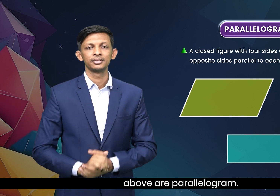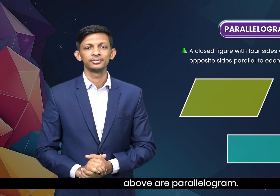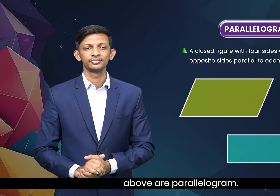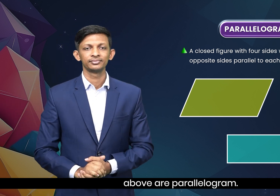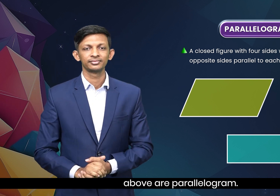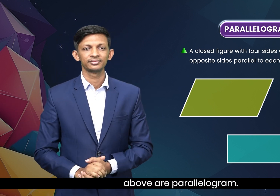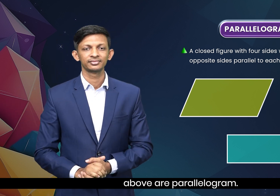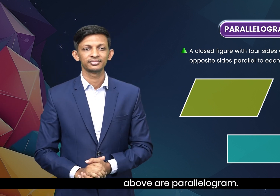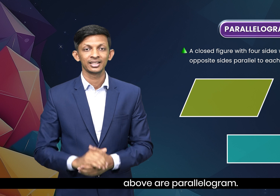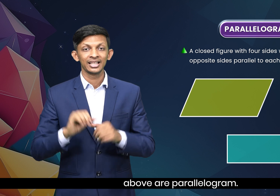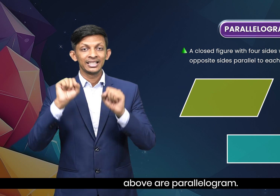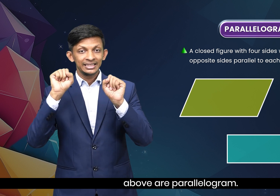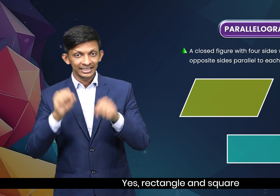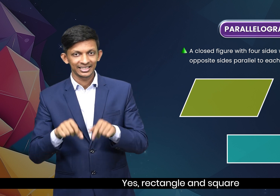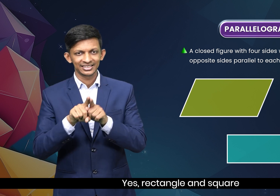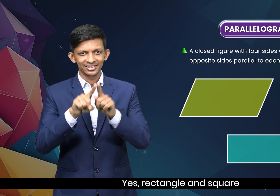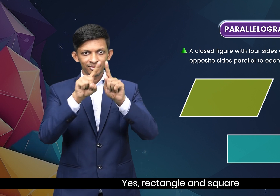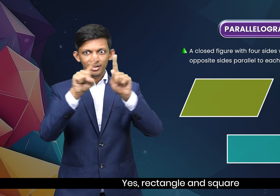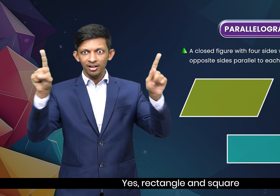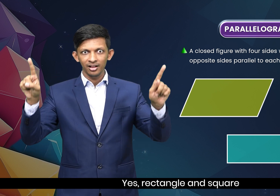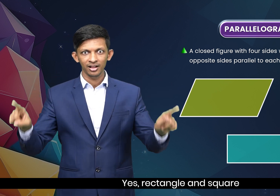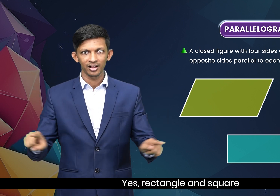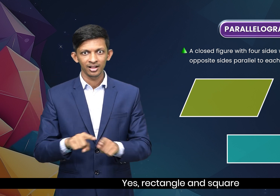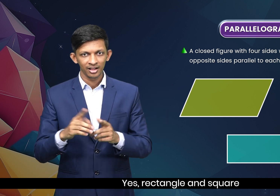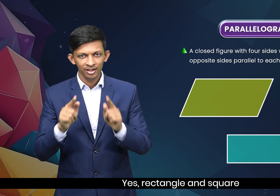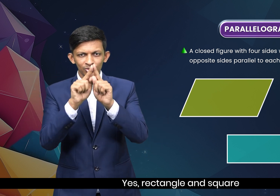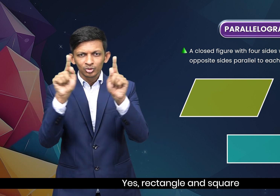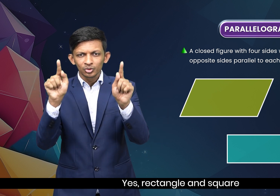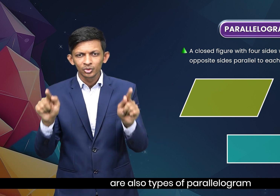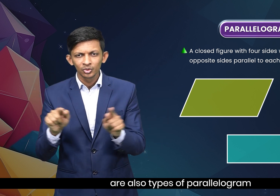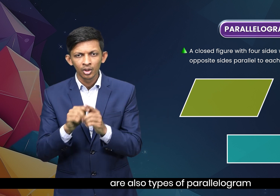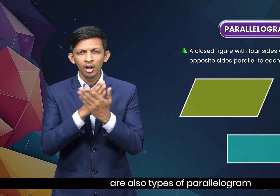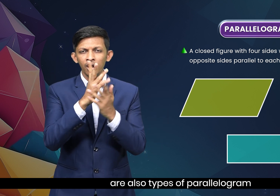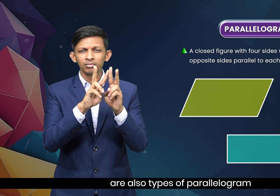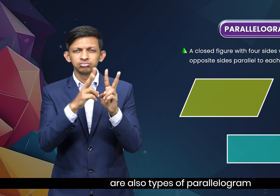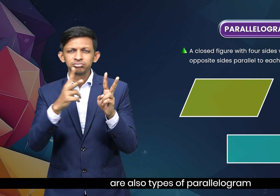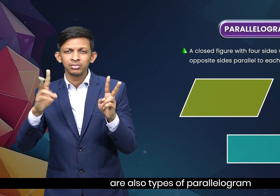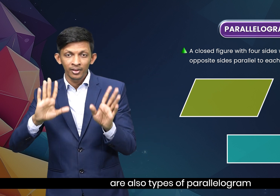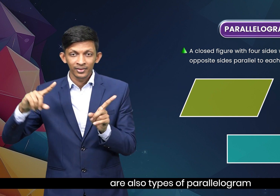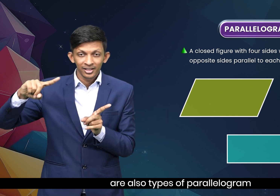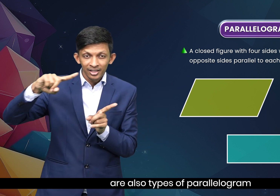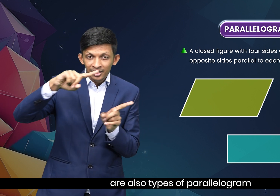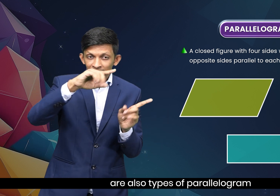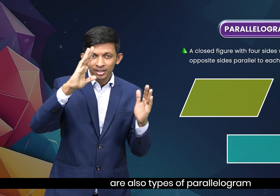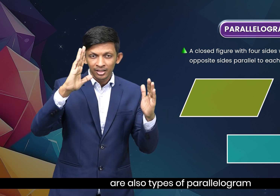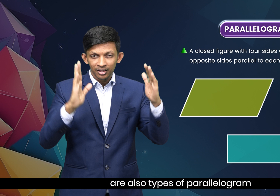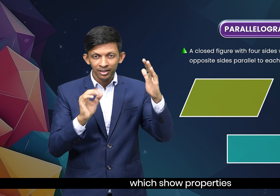are parallelograms. Yes, a rectangle and square are also types of parallelograms which